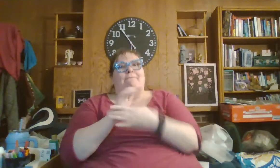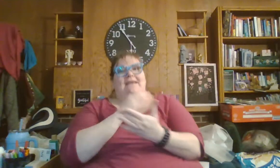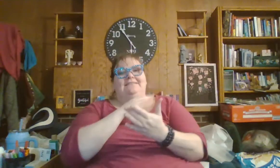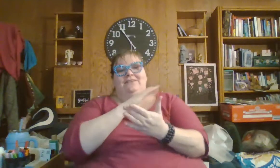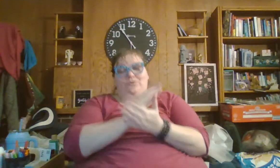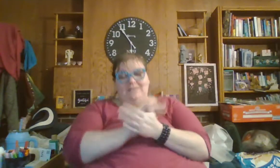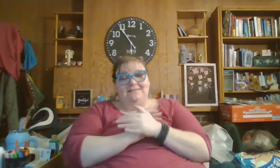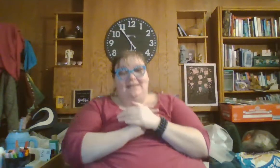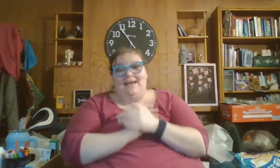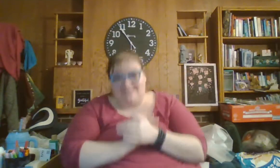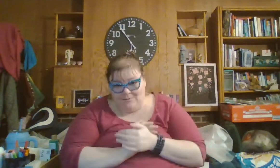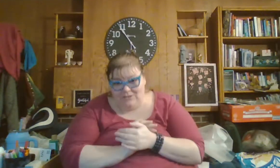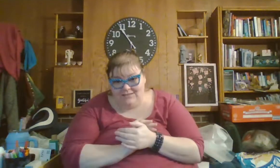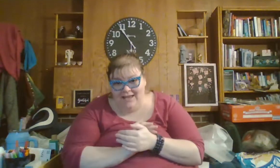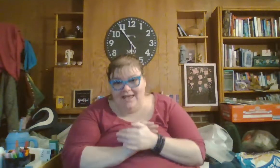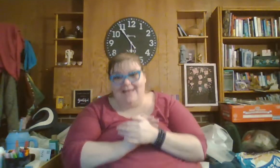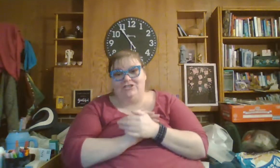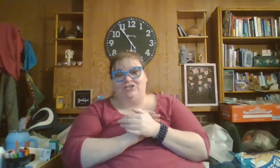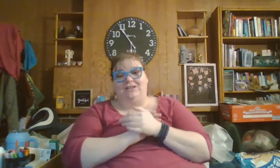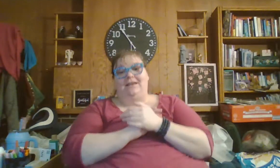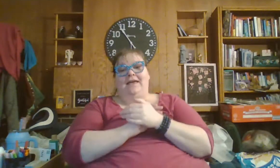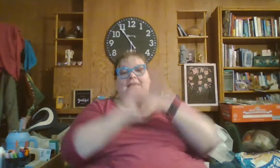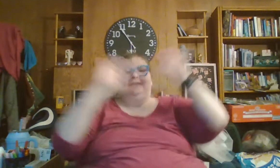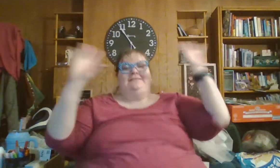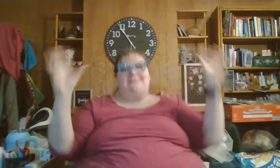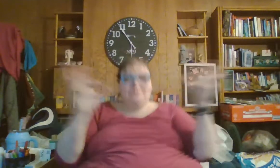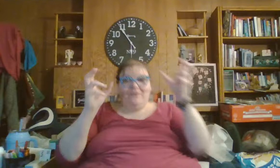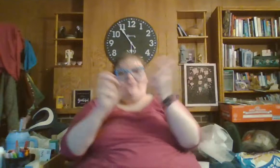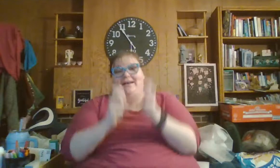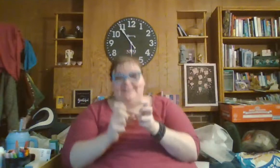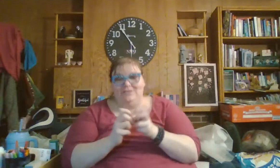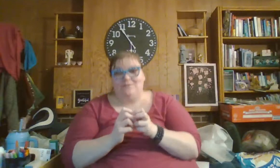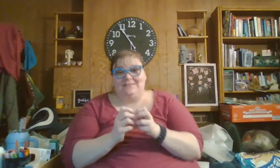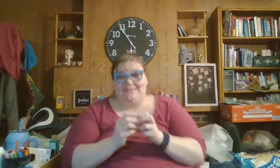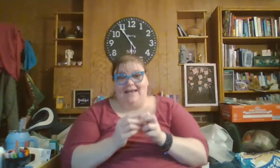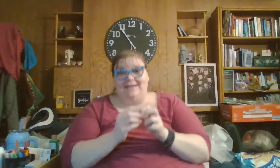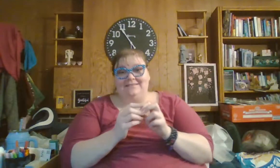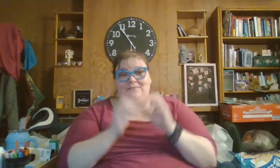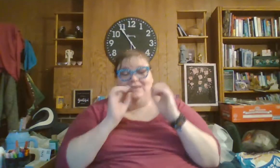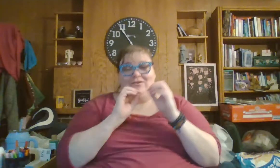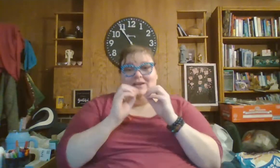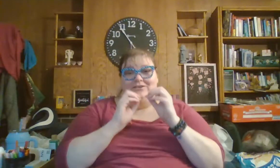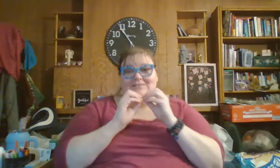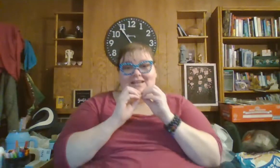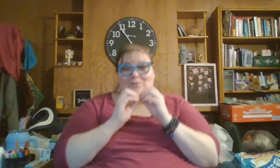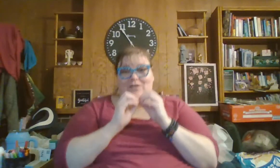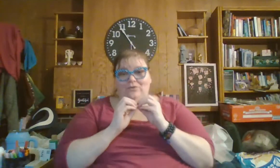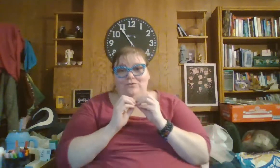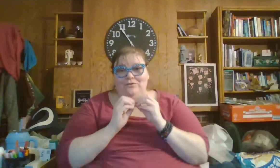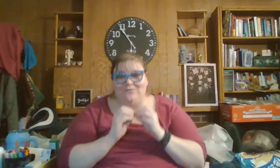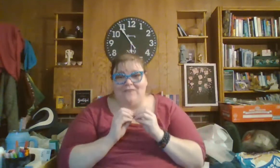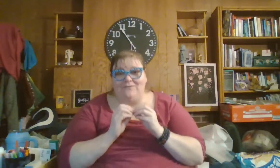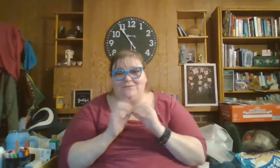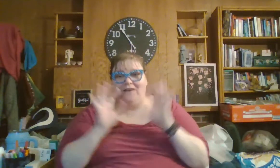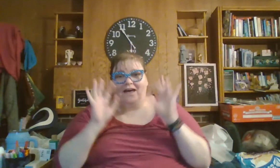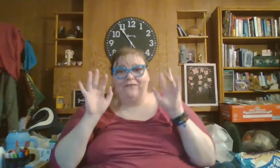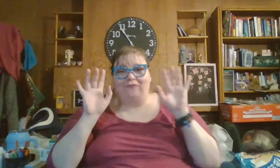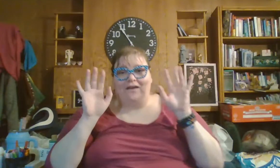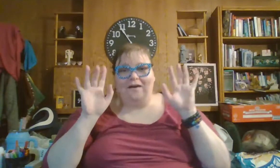is a human design expert, and she simplifies human design to make it very understandable. Ooh, it's 555,